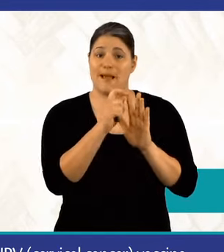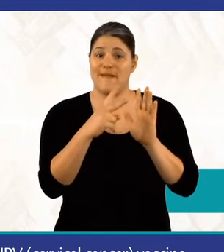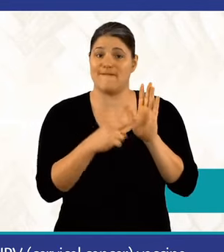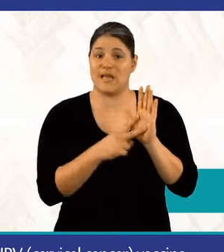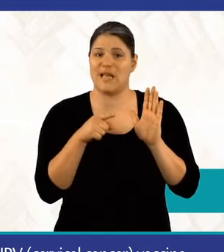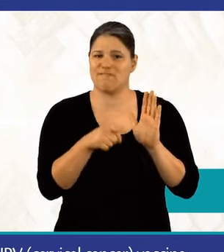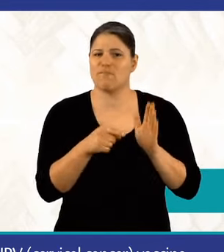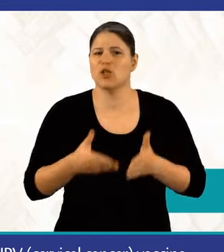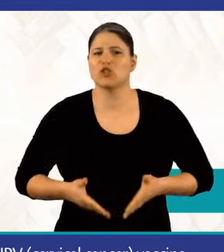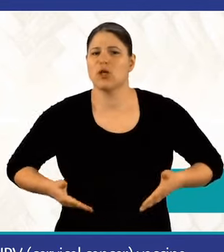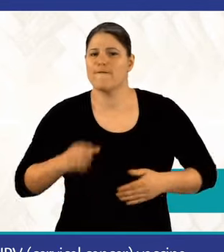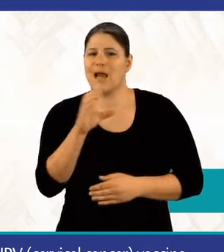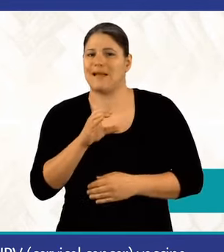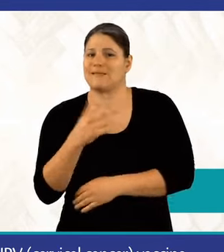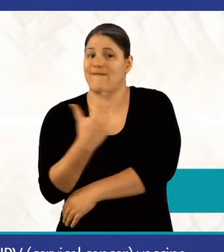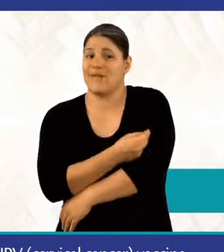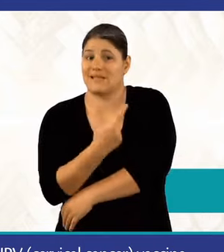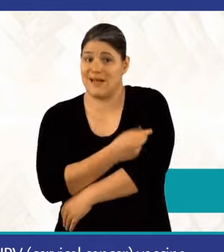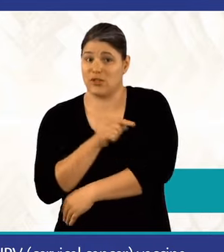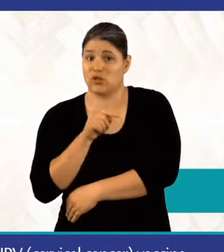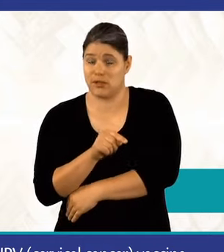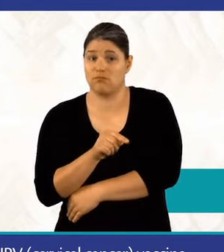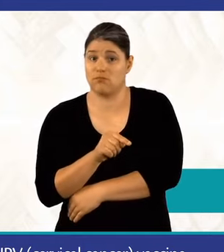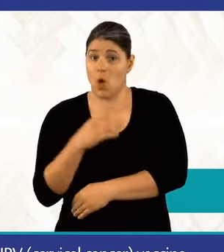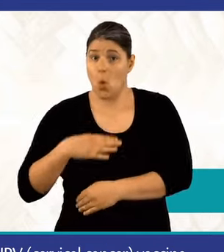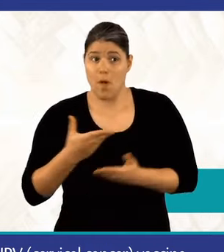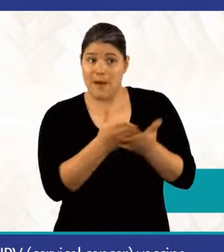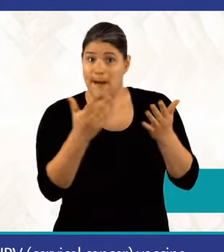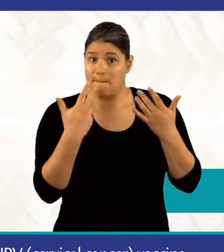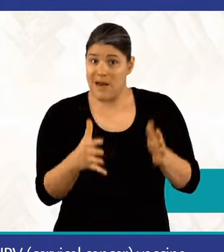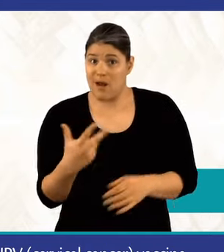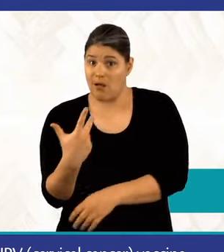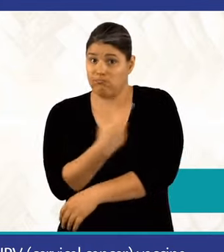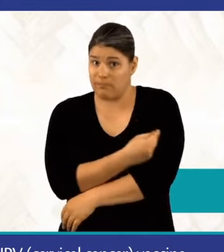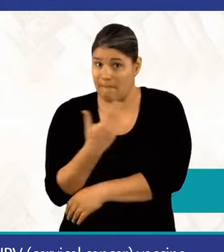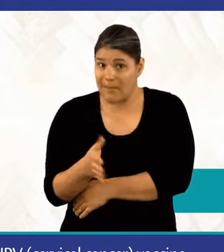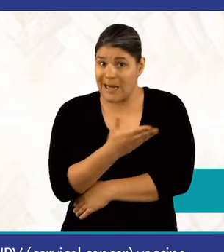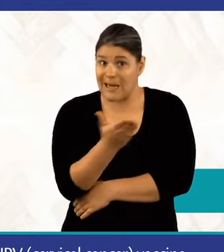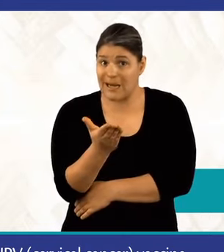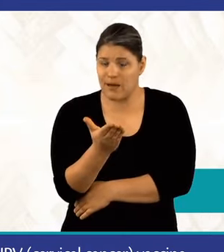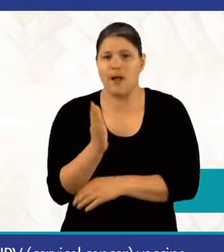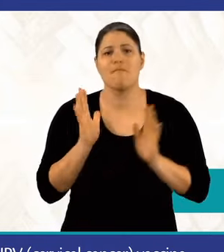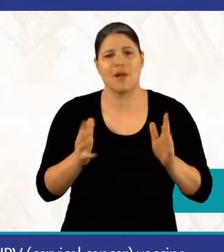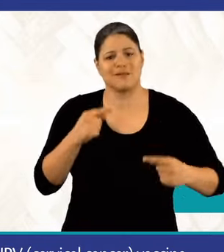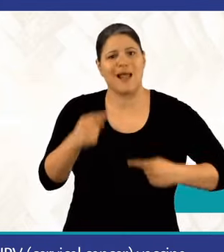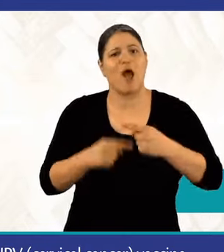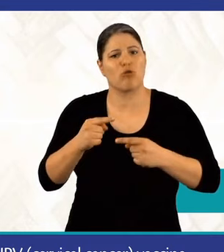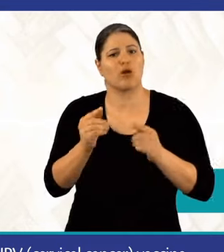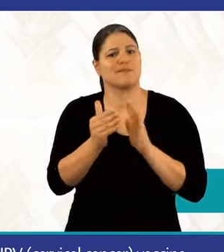HPV, cervical cancer vaccine. Women who have received the HPV vaccine